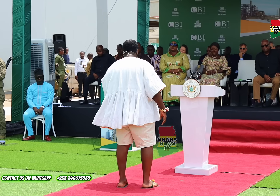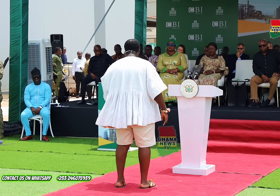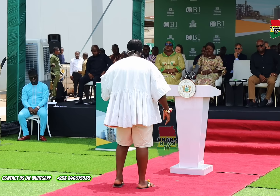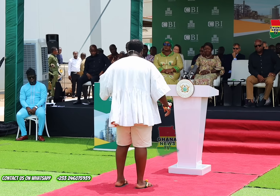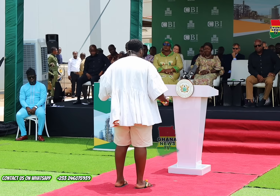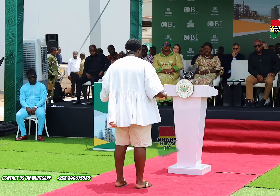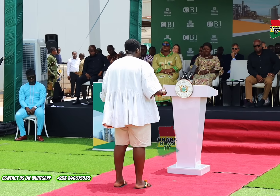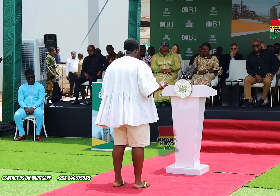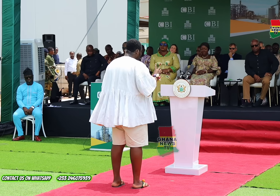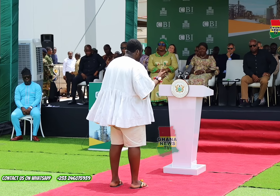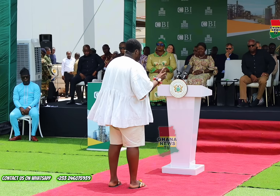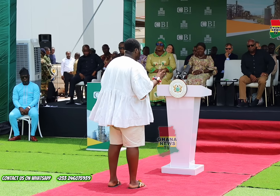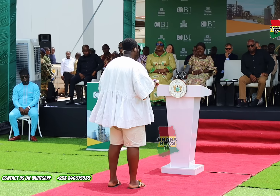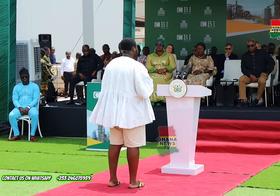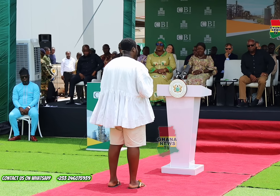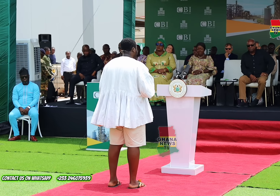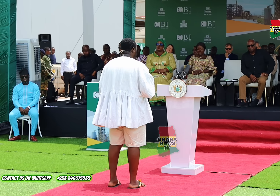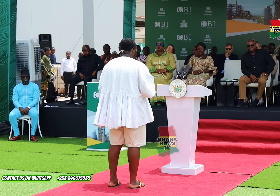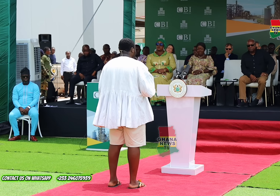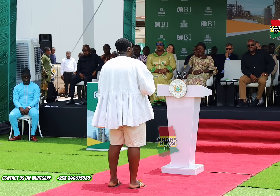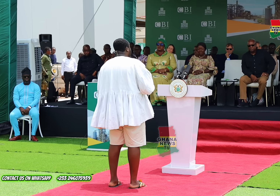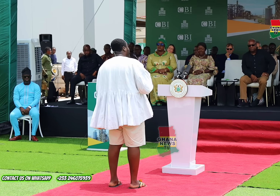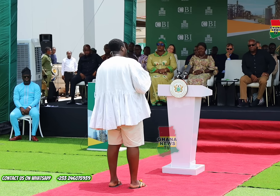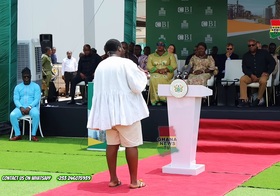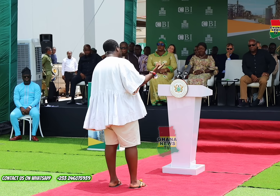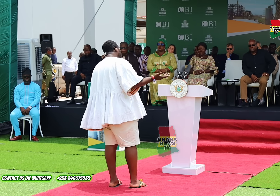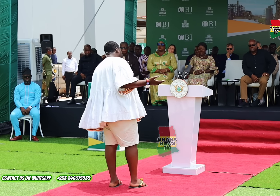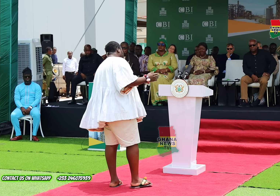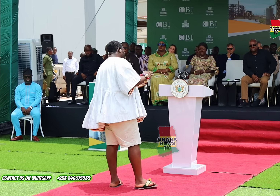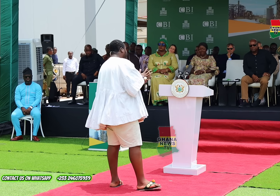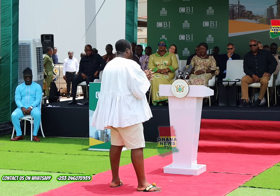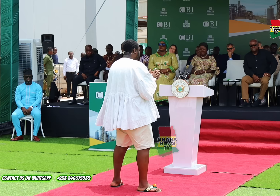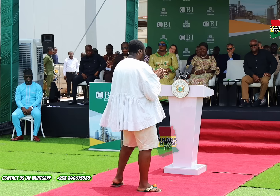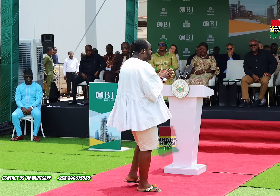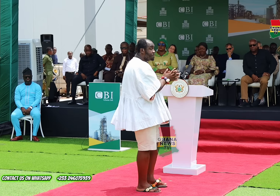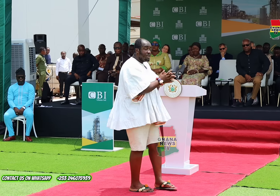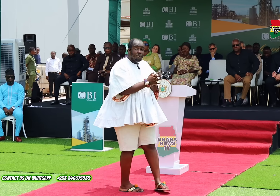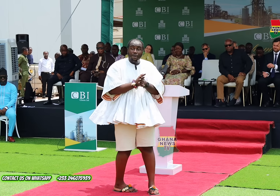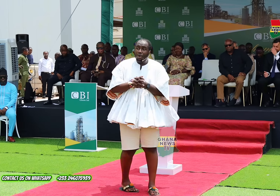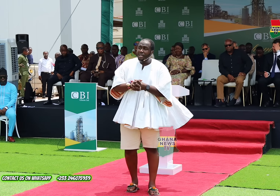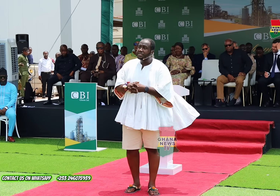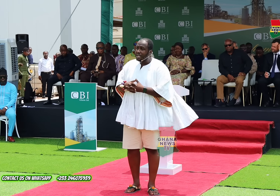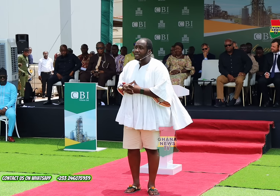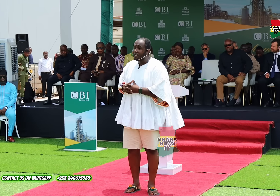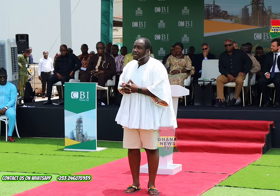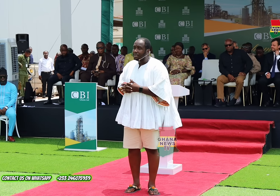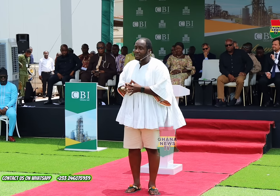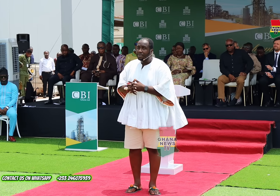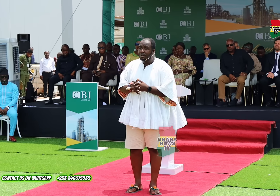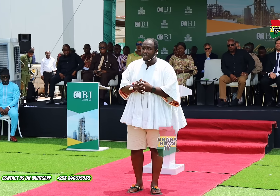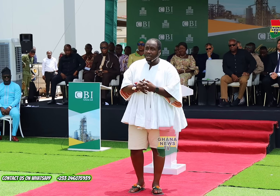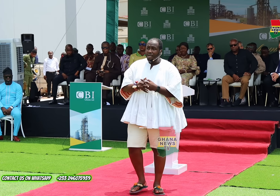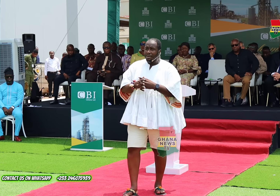place. Ghana, this is a good time. I am simply a messenger, my people. When all is said and